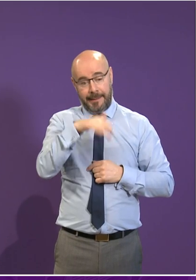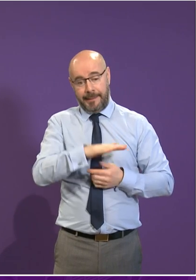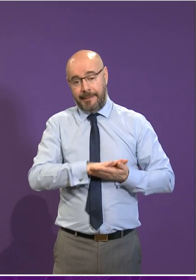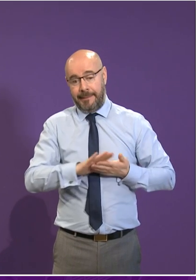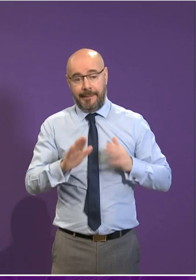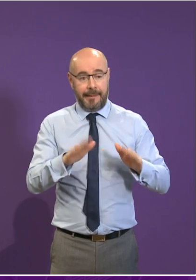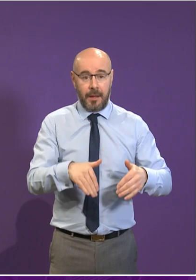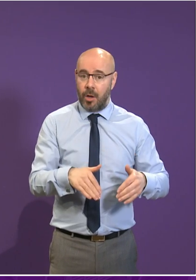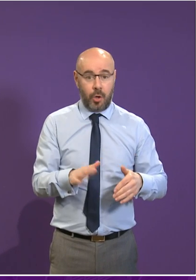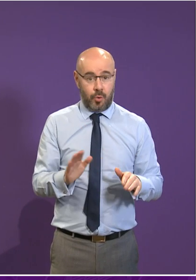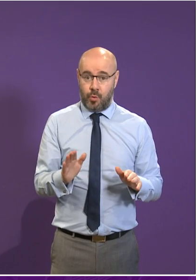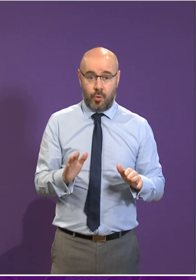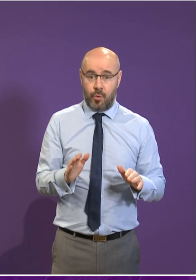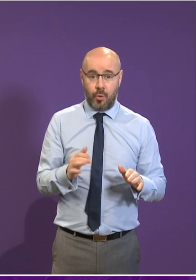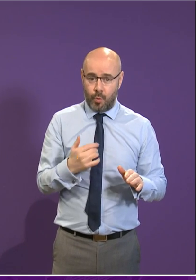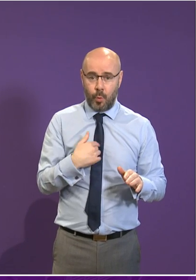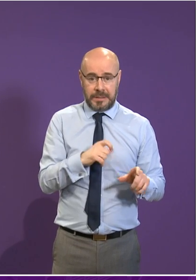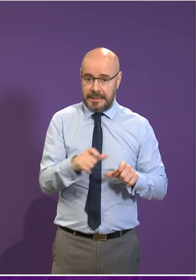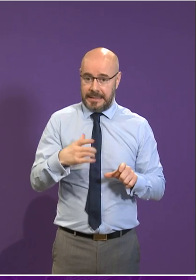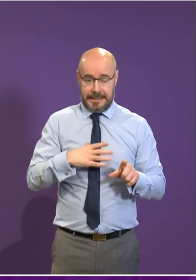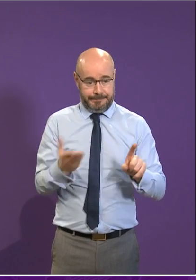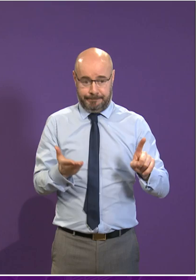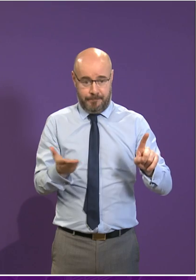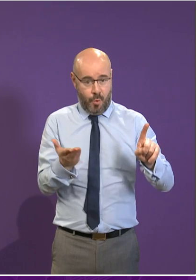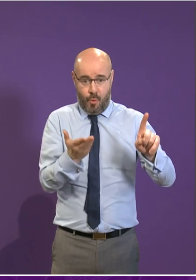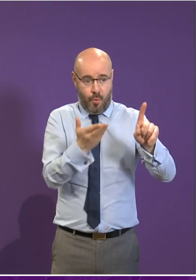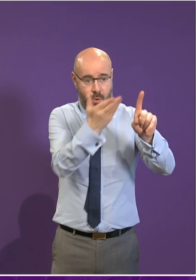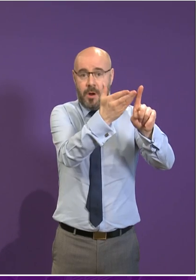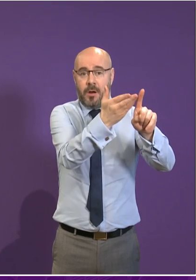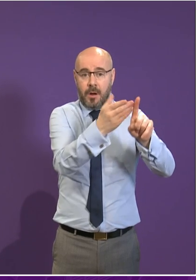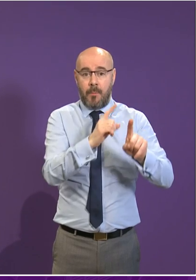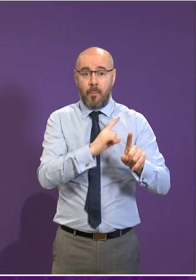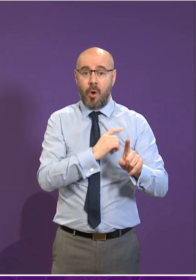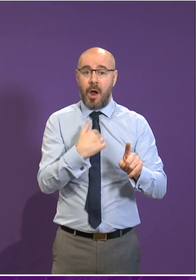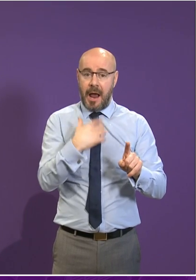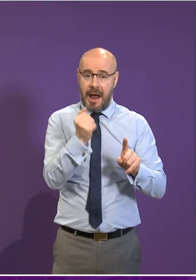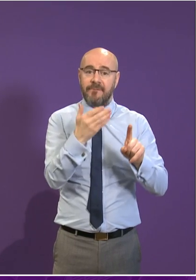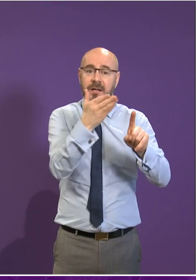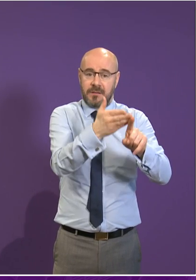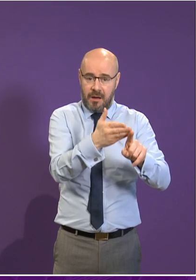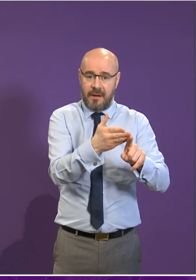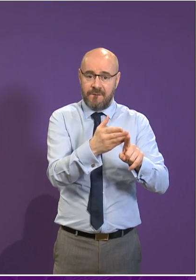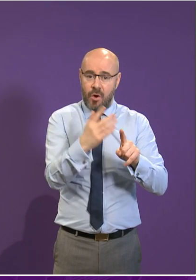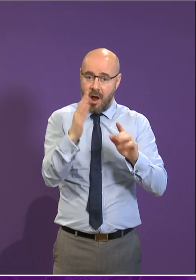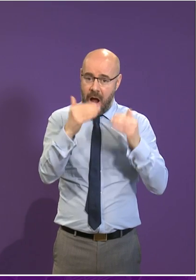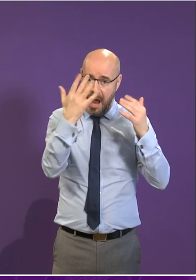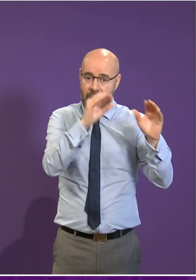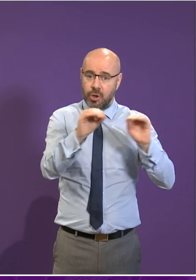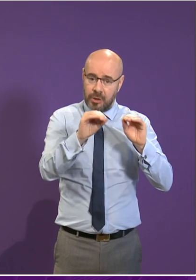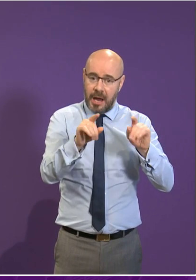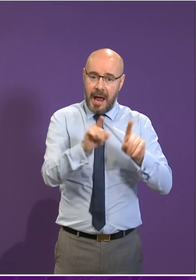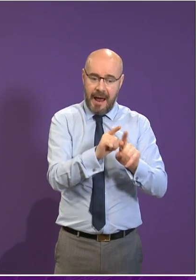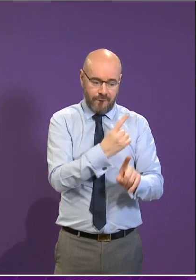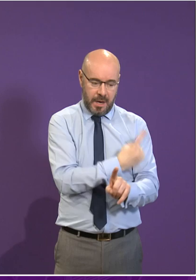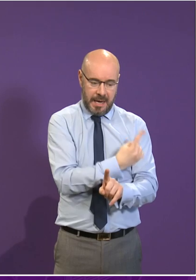we are by far still short of the targets that we've set, both for higher education in general and for each